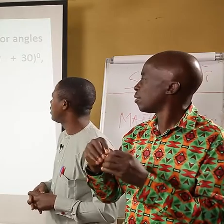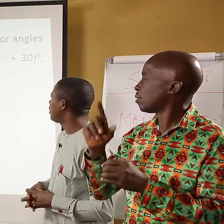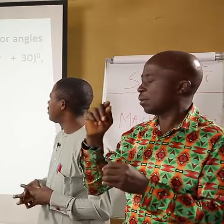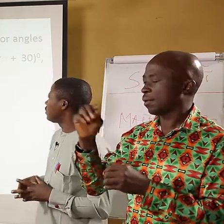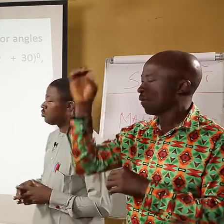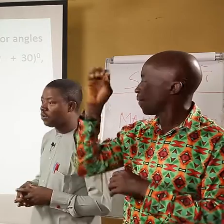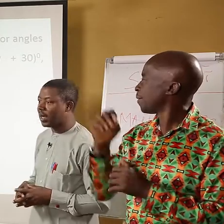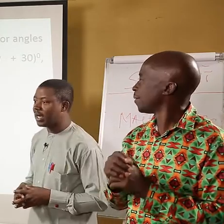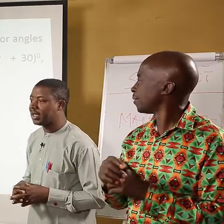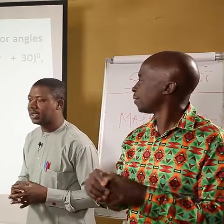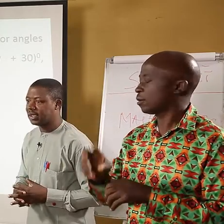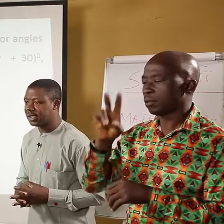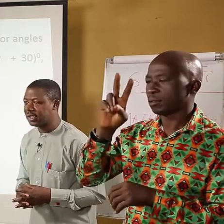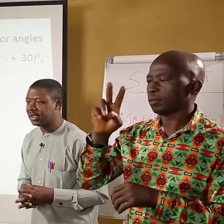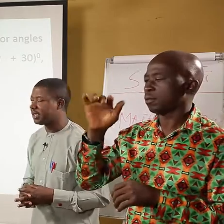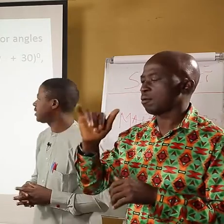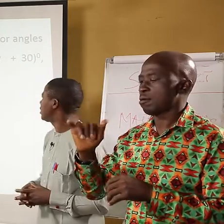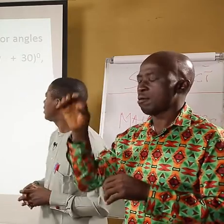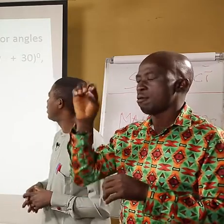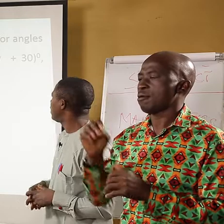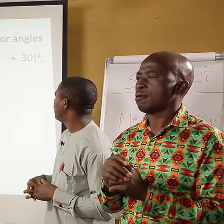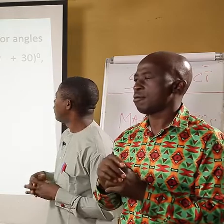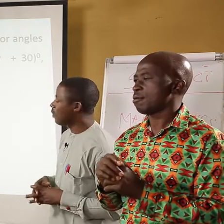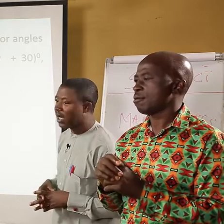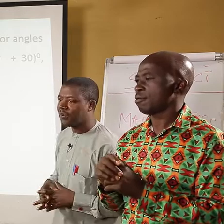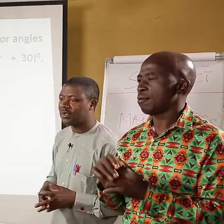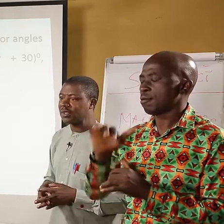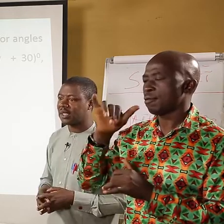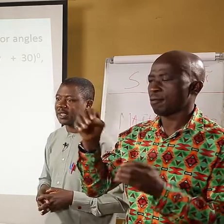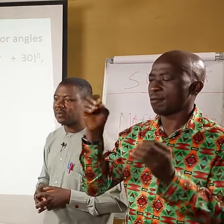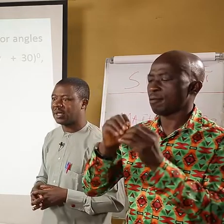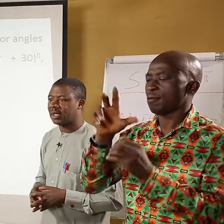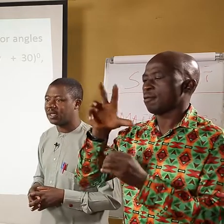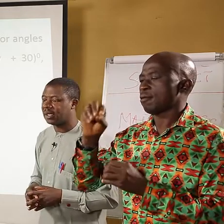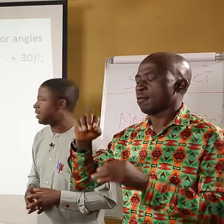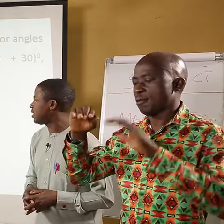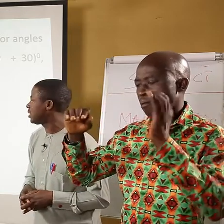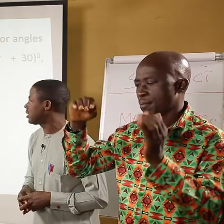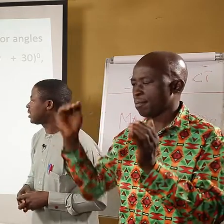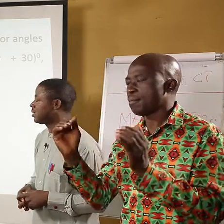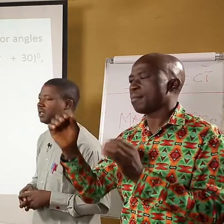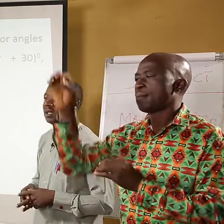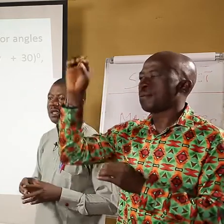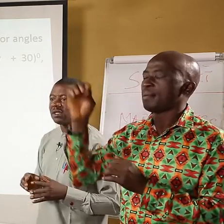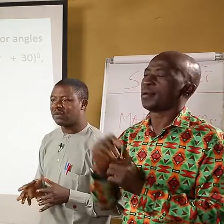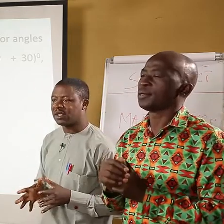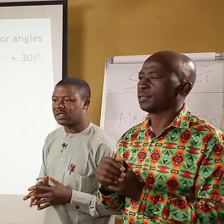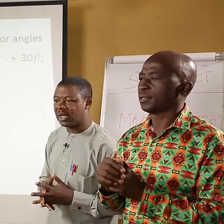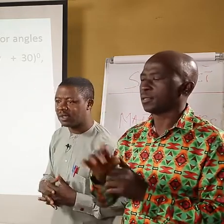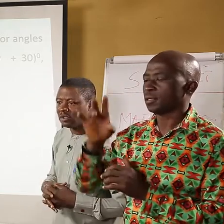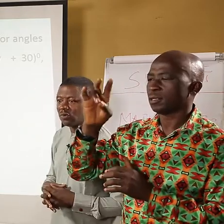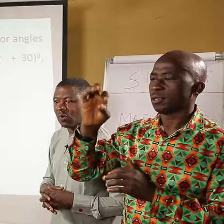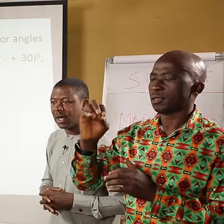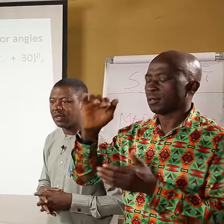degrees, 2y degrees, y plus 30 in bracket degrees,